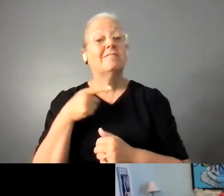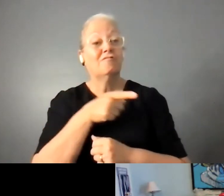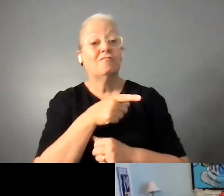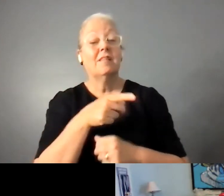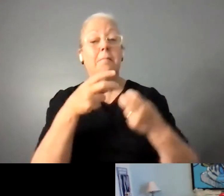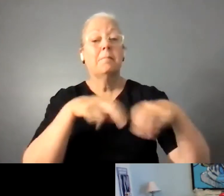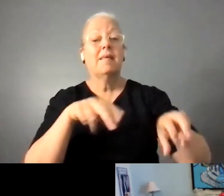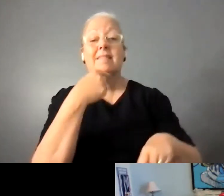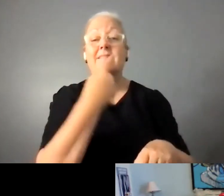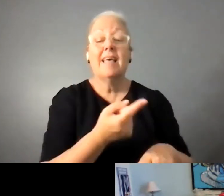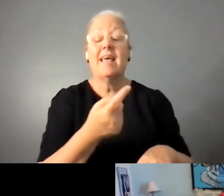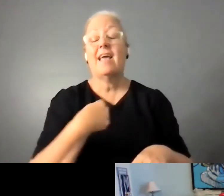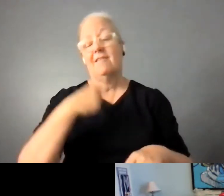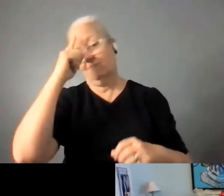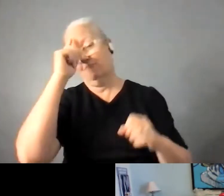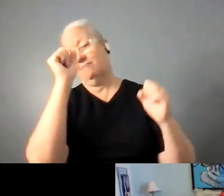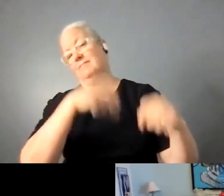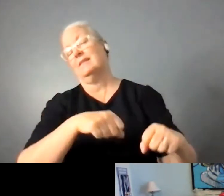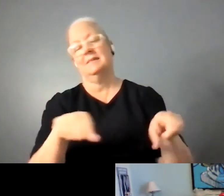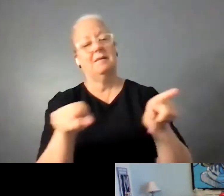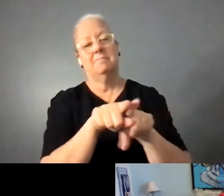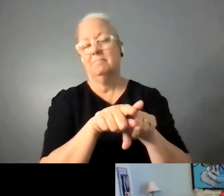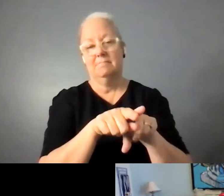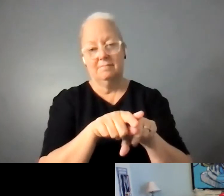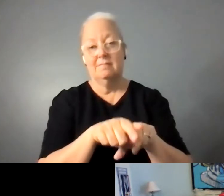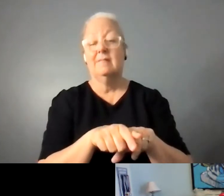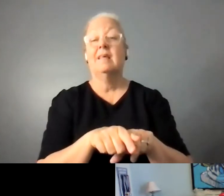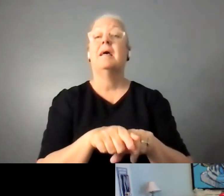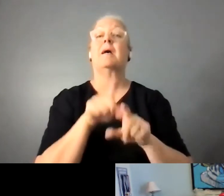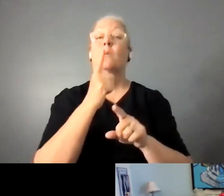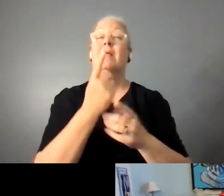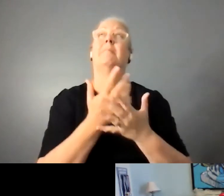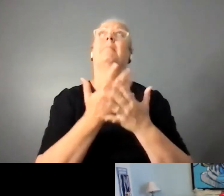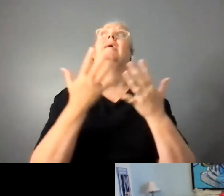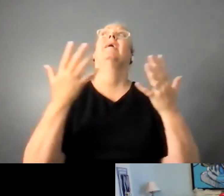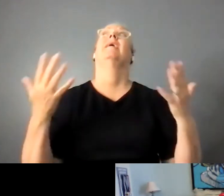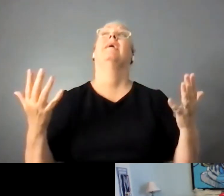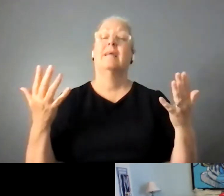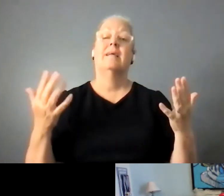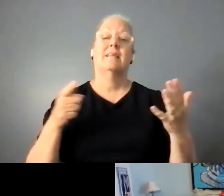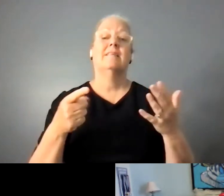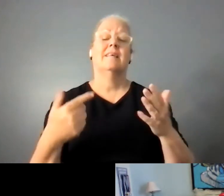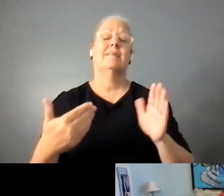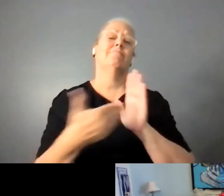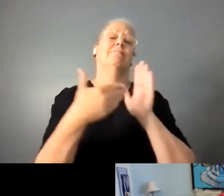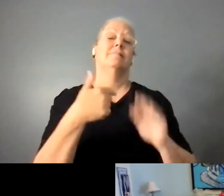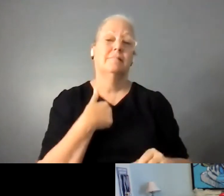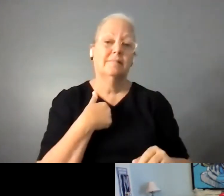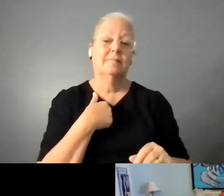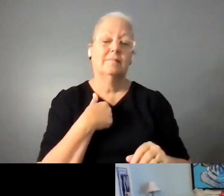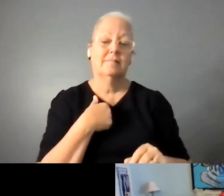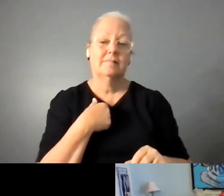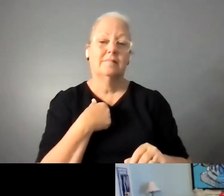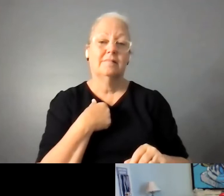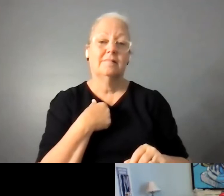to add that one of the main barriers, for me at least, in the country where I live, is the lack